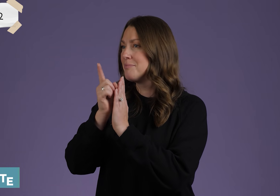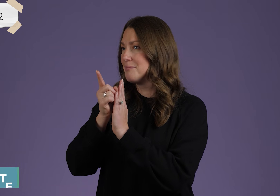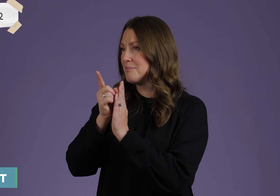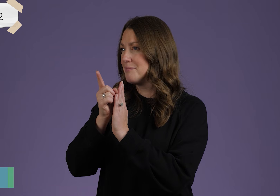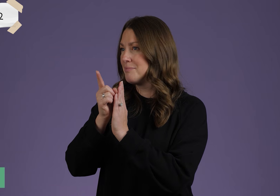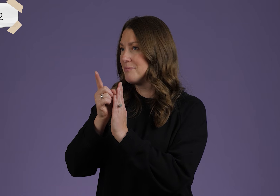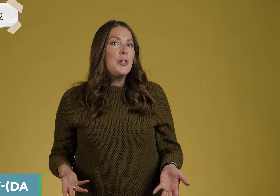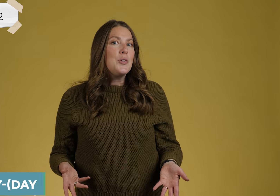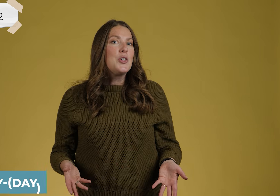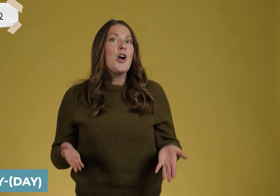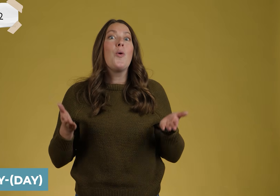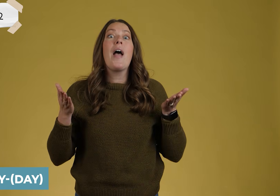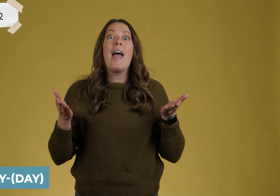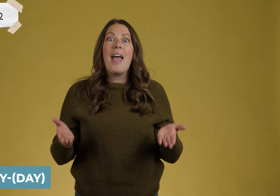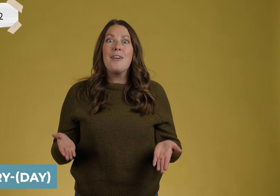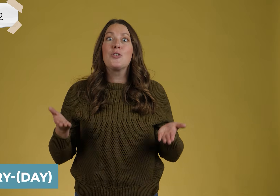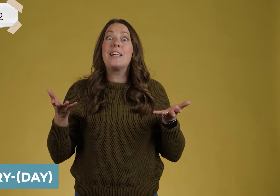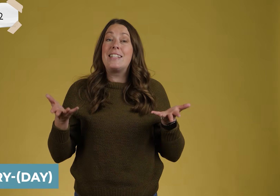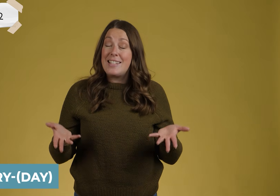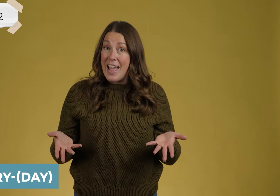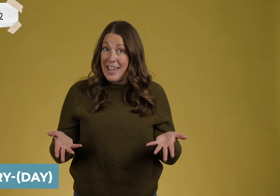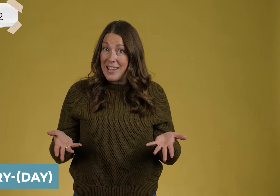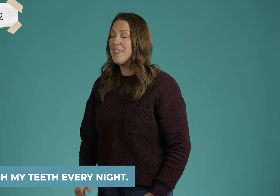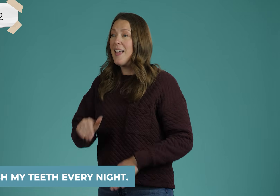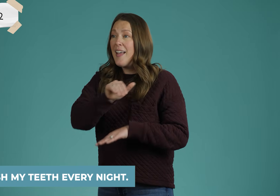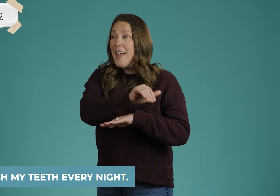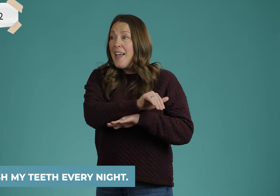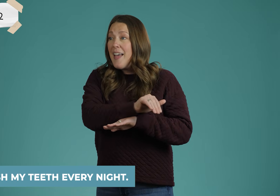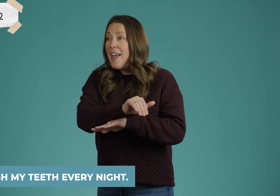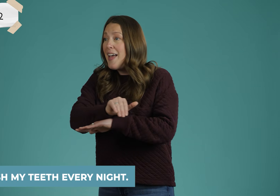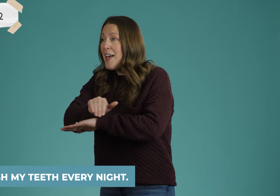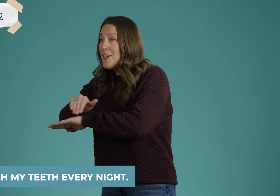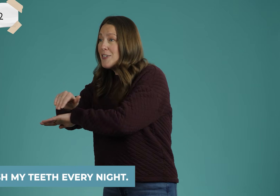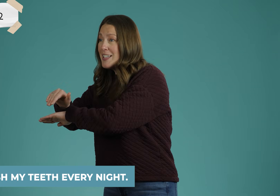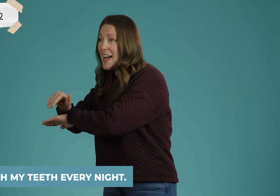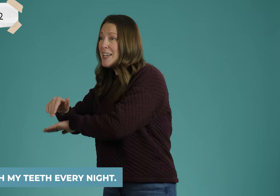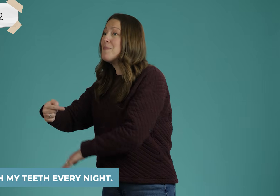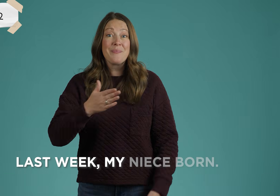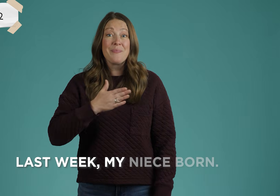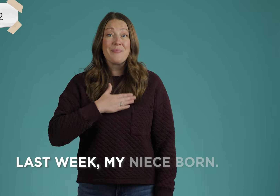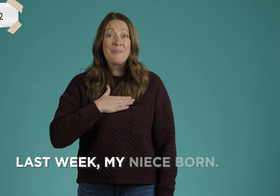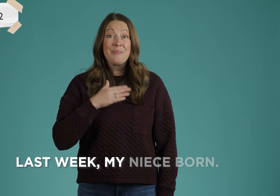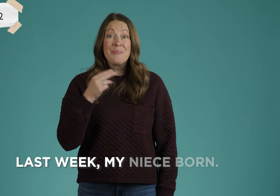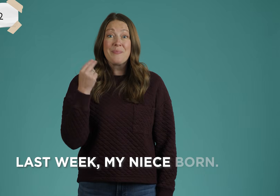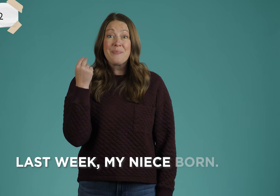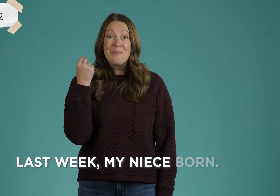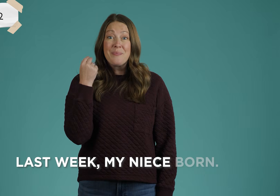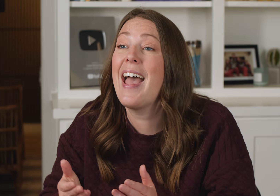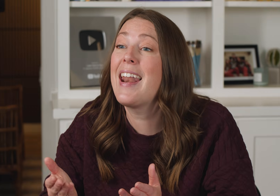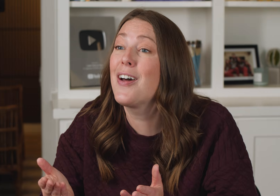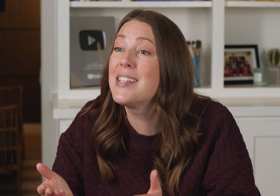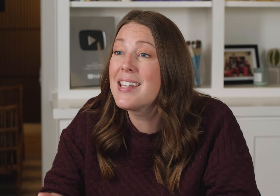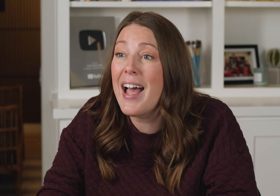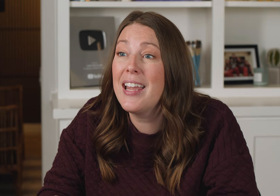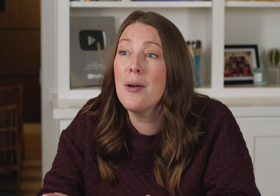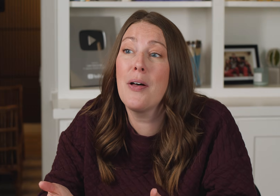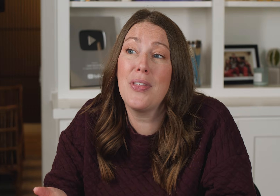to take it a step further, make sure you check out part 2, where we'll cover more time-related signs and how to sign about things